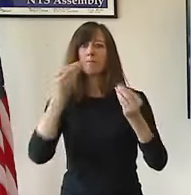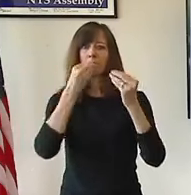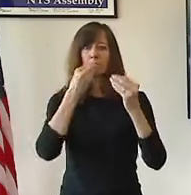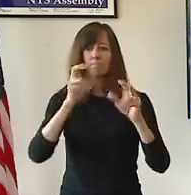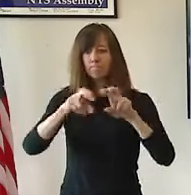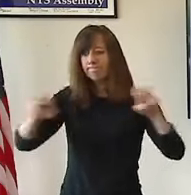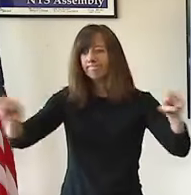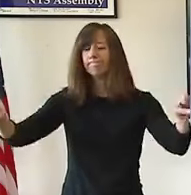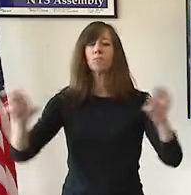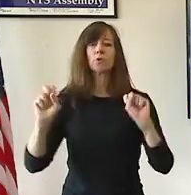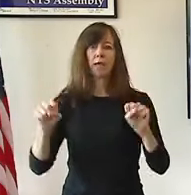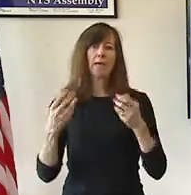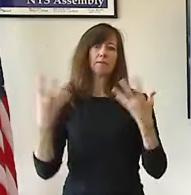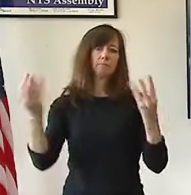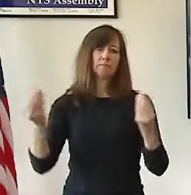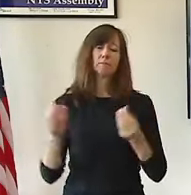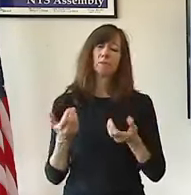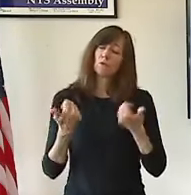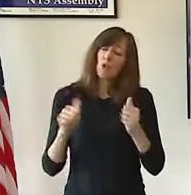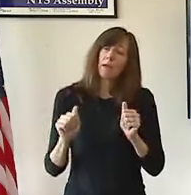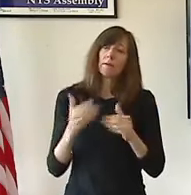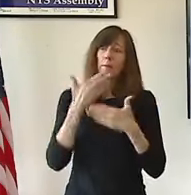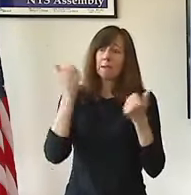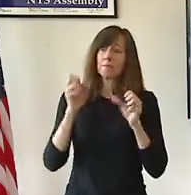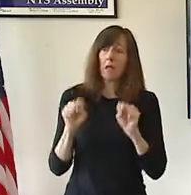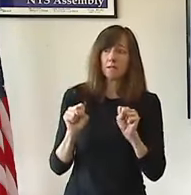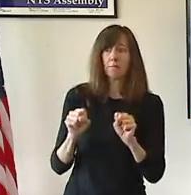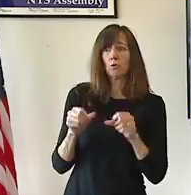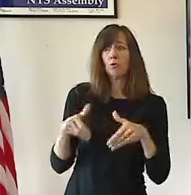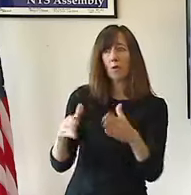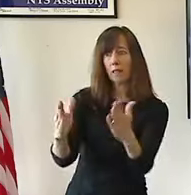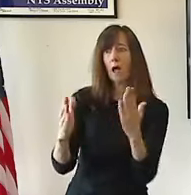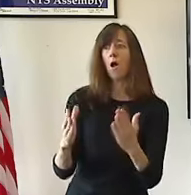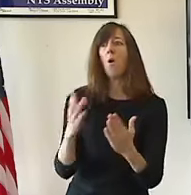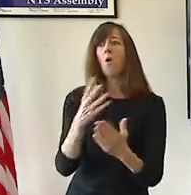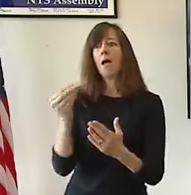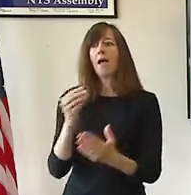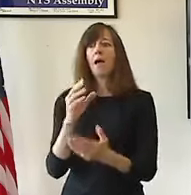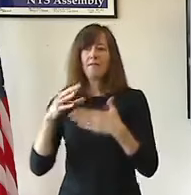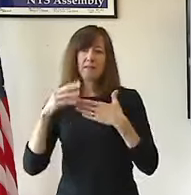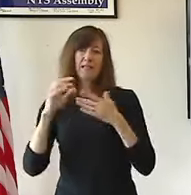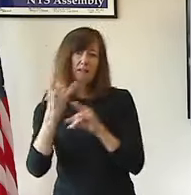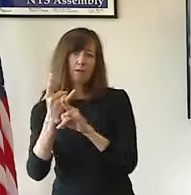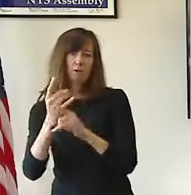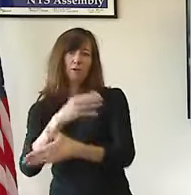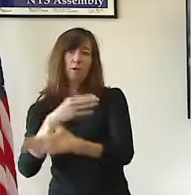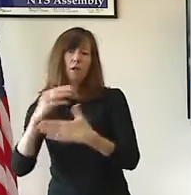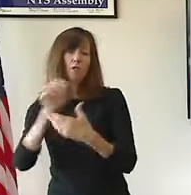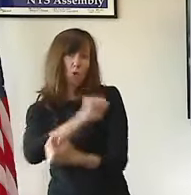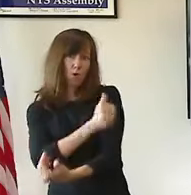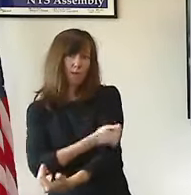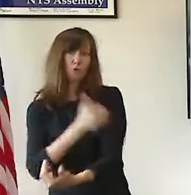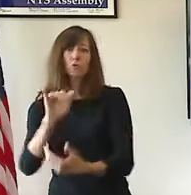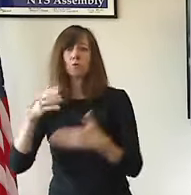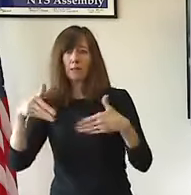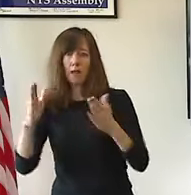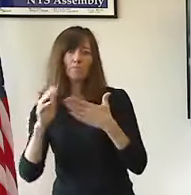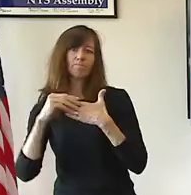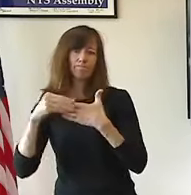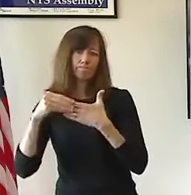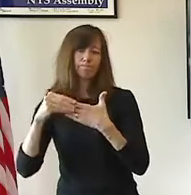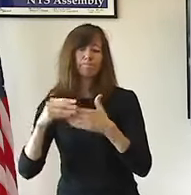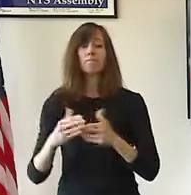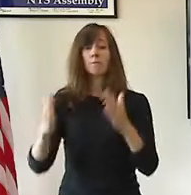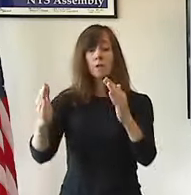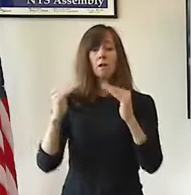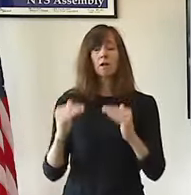of what opportunities we can have. So, Phase 2, as I said, we asked for the outdoor dining. It includes outdoor dining. Also in